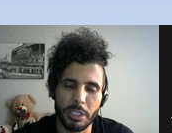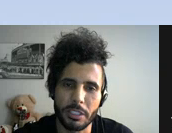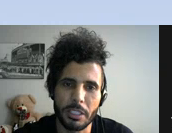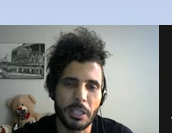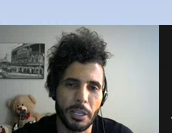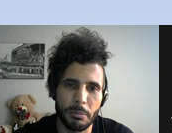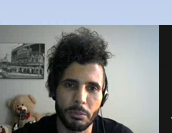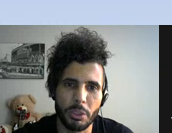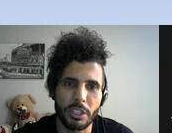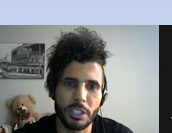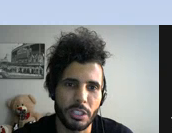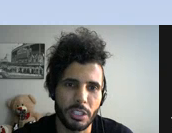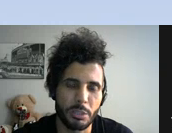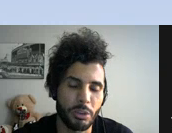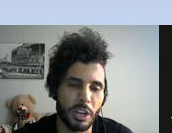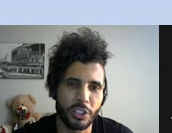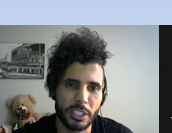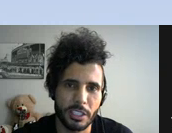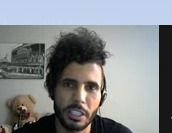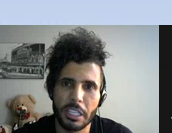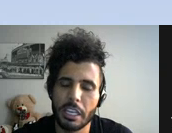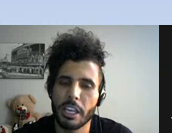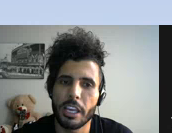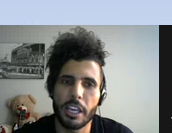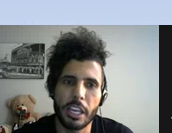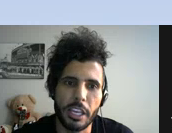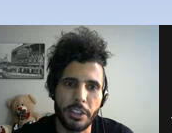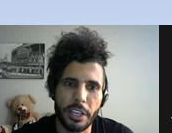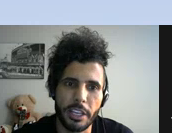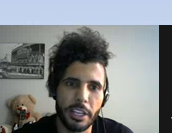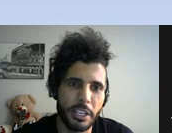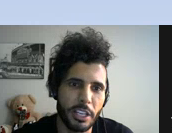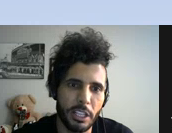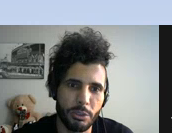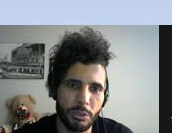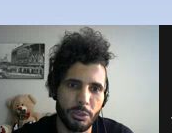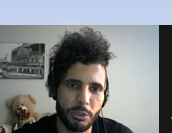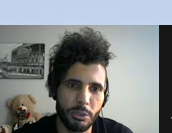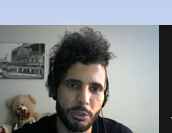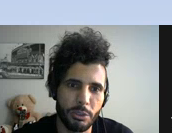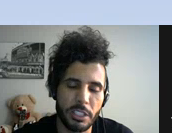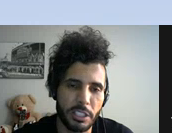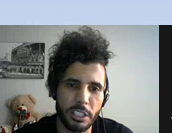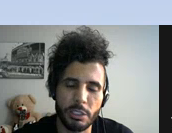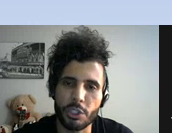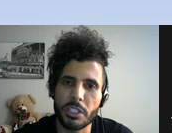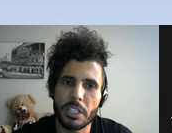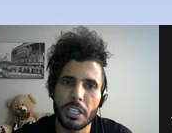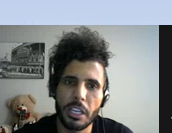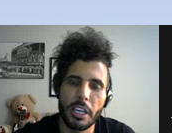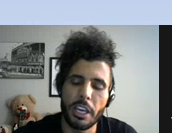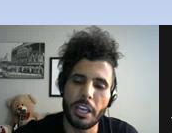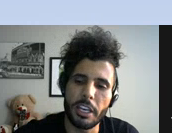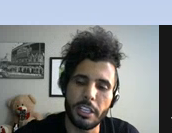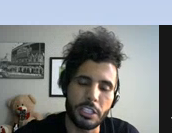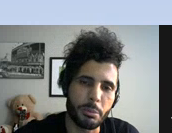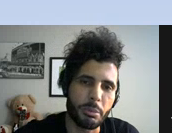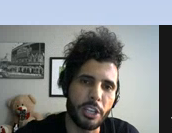in doing these projects. And then I'll report on the findings and conclusions. And I say